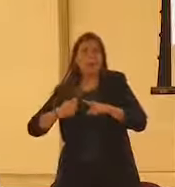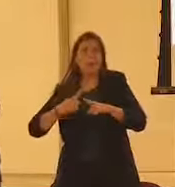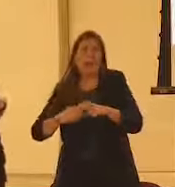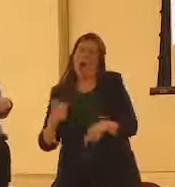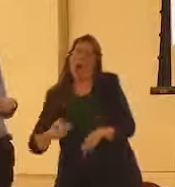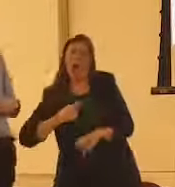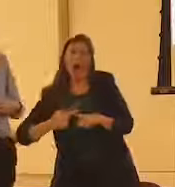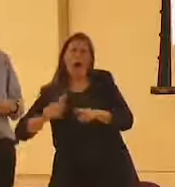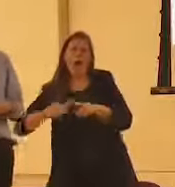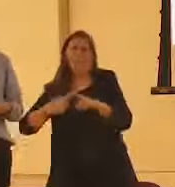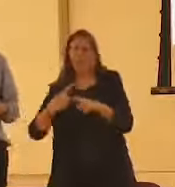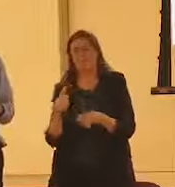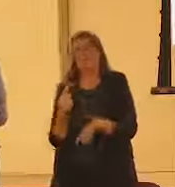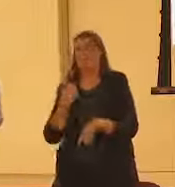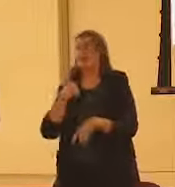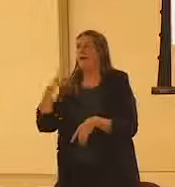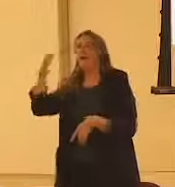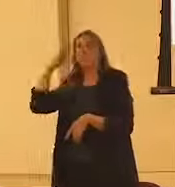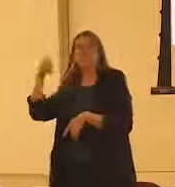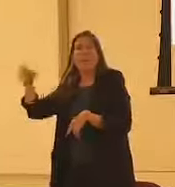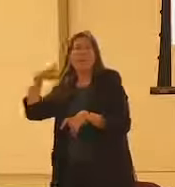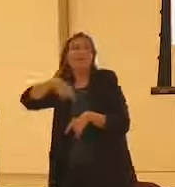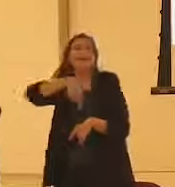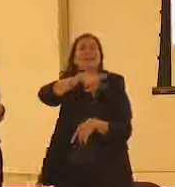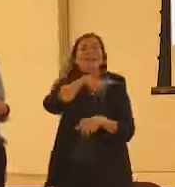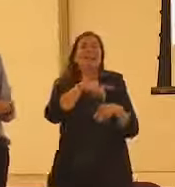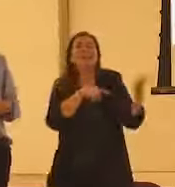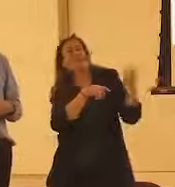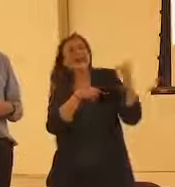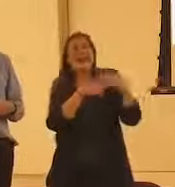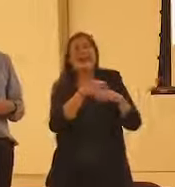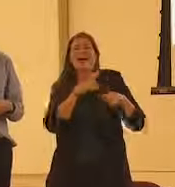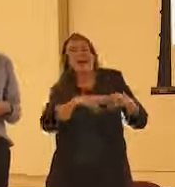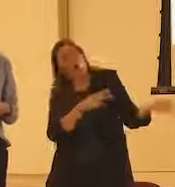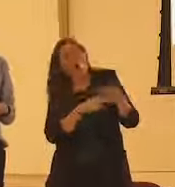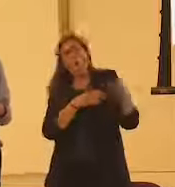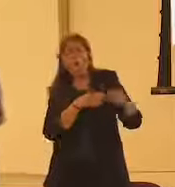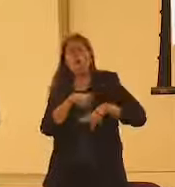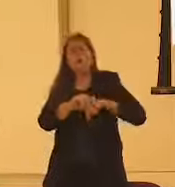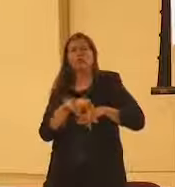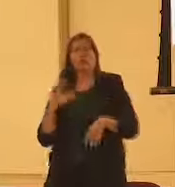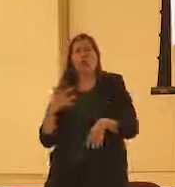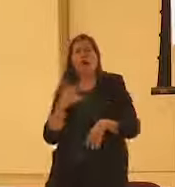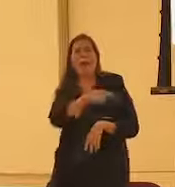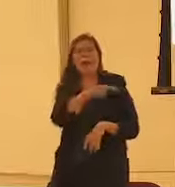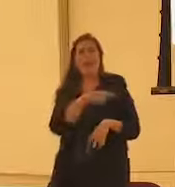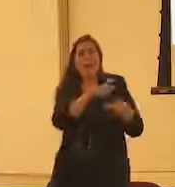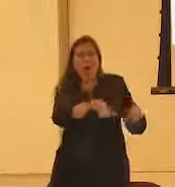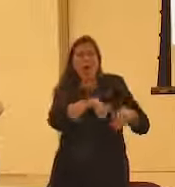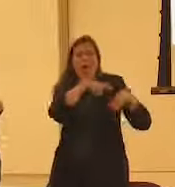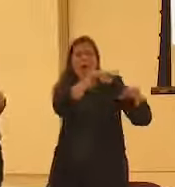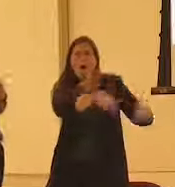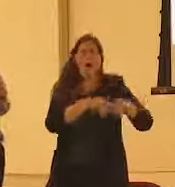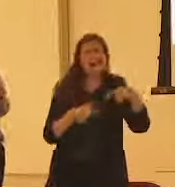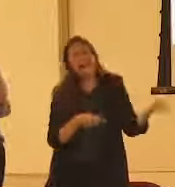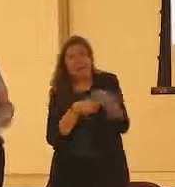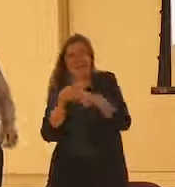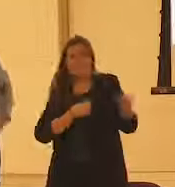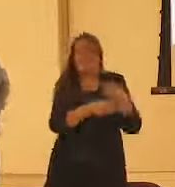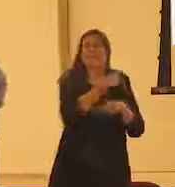because my mum sent me up to go and get my dad to come off the toilets to come downstairs. We used to do that a lot. We grew up